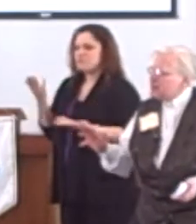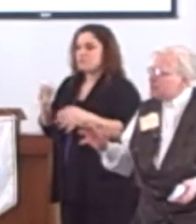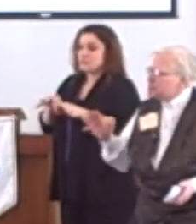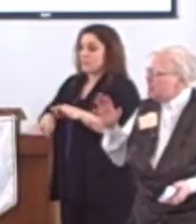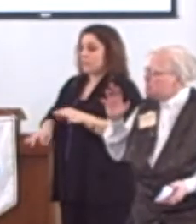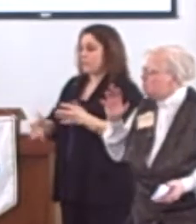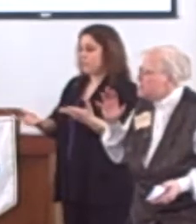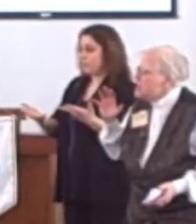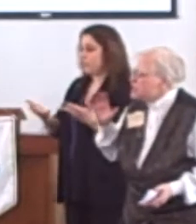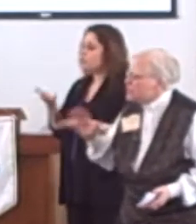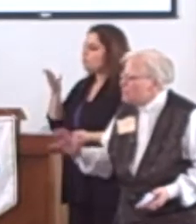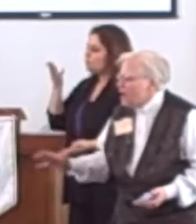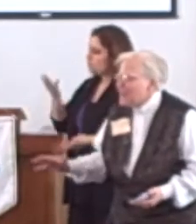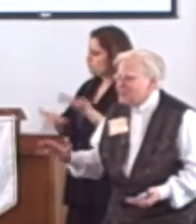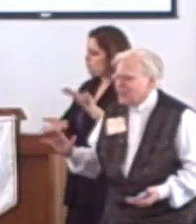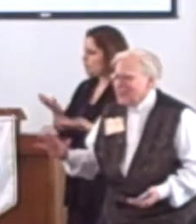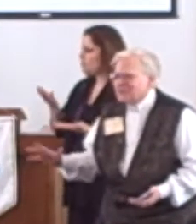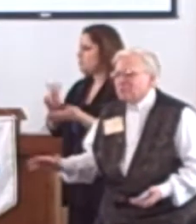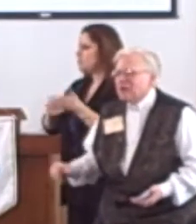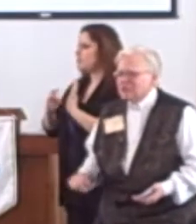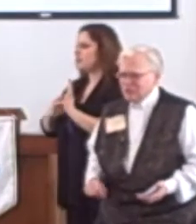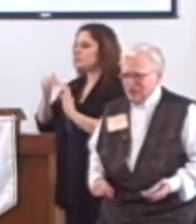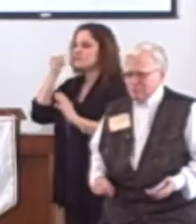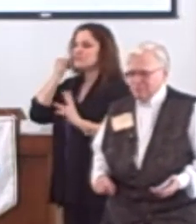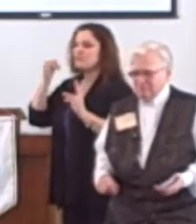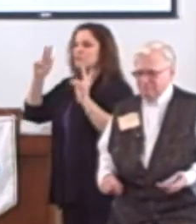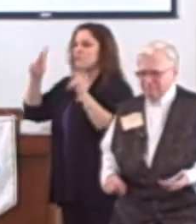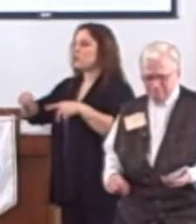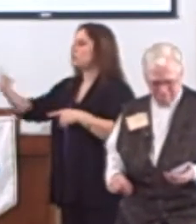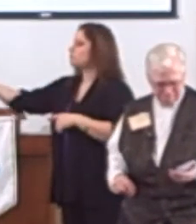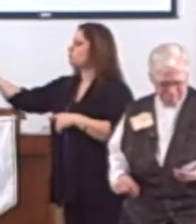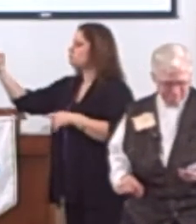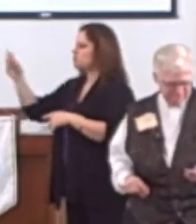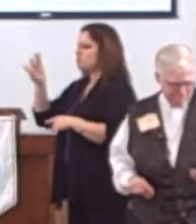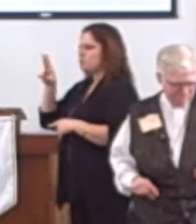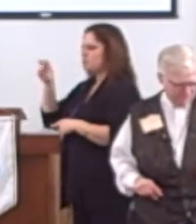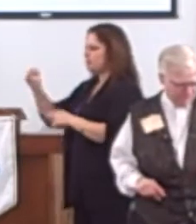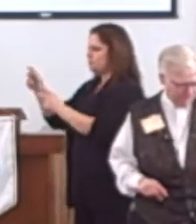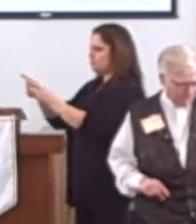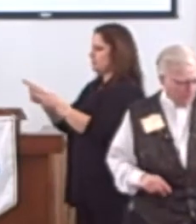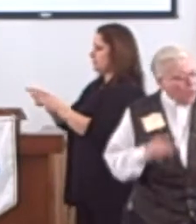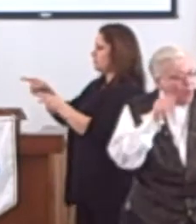Maybe that next step is a smile at the bus stop.